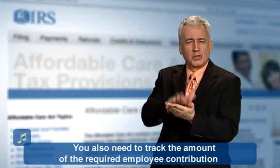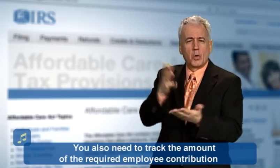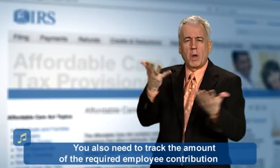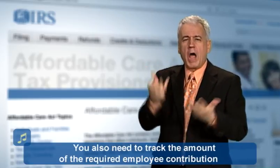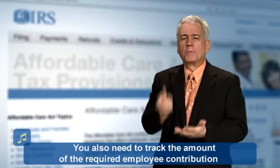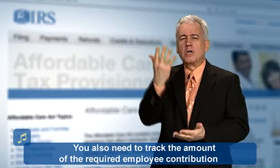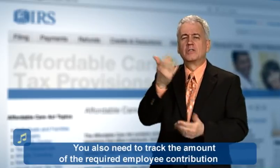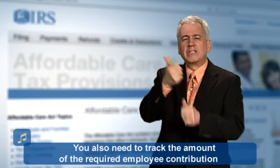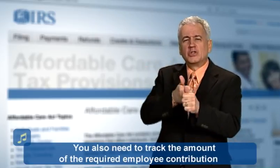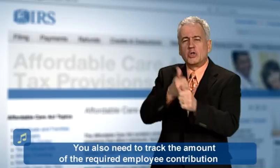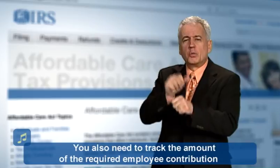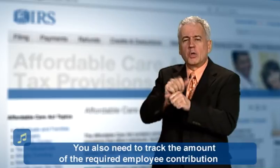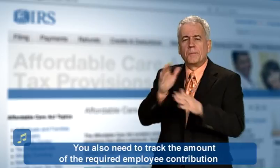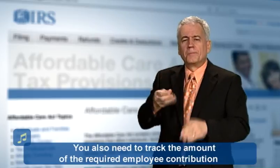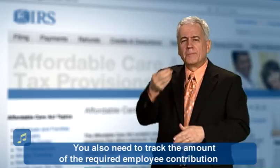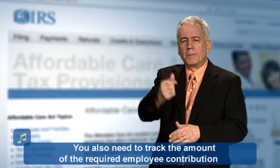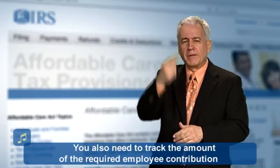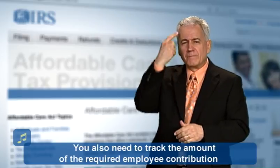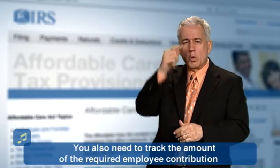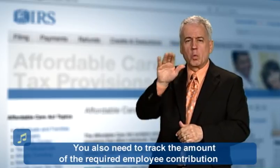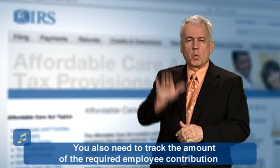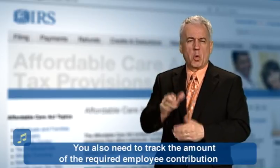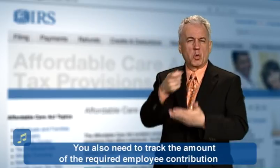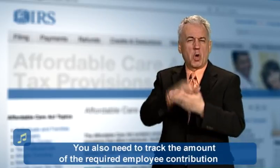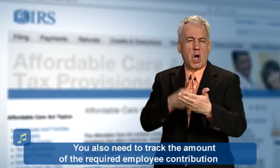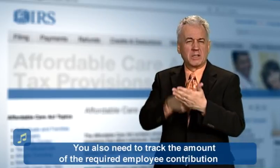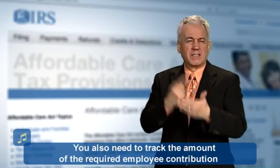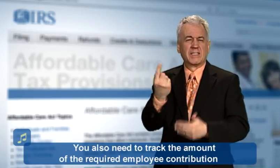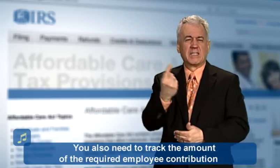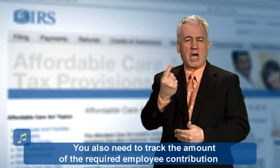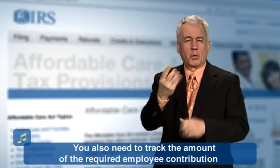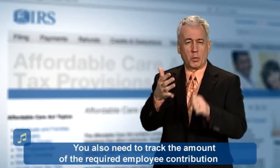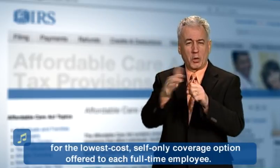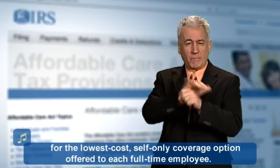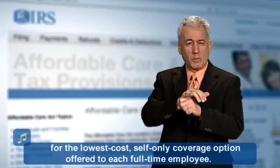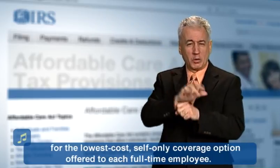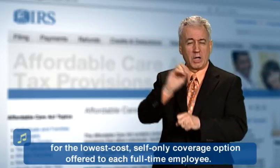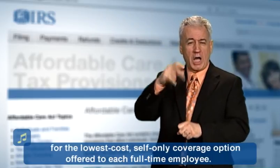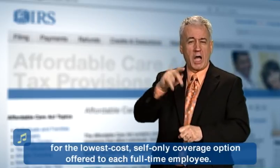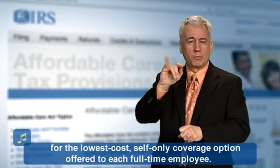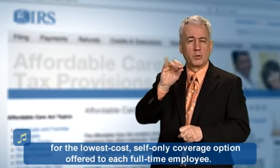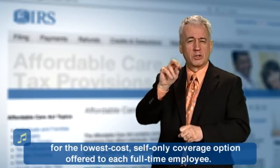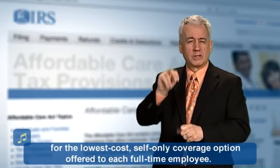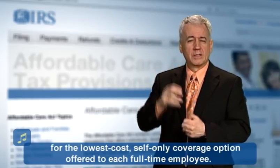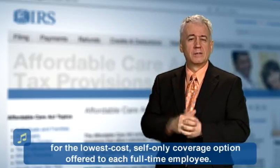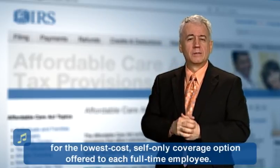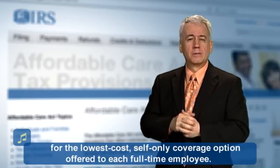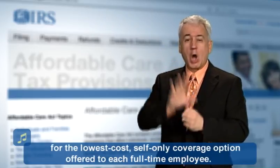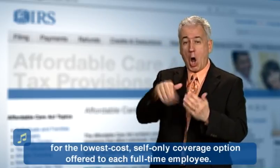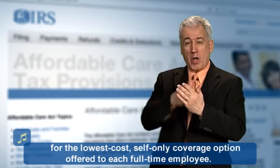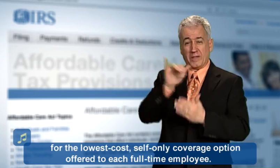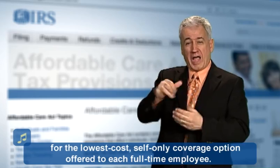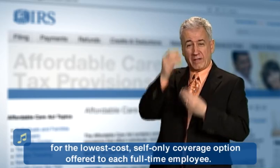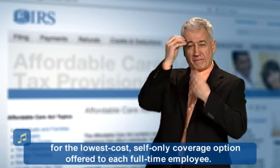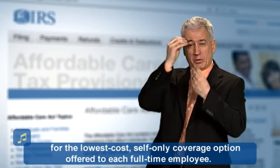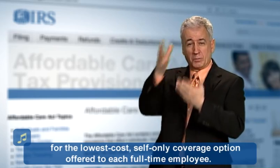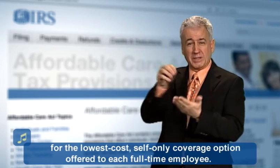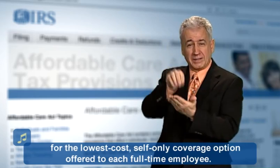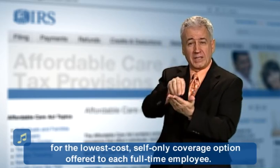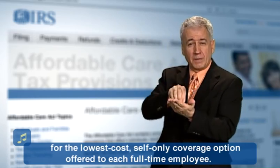You also need to track the amount of the required employee contribution for the lowest cost, self-only coverage option offered to each